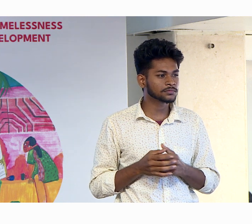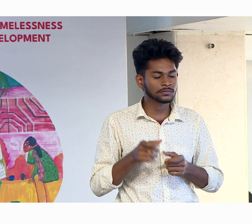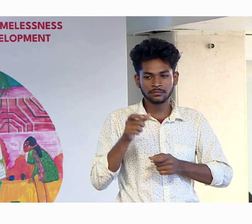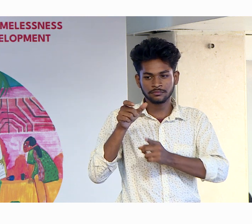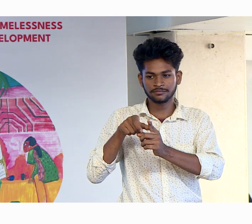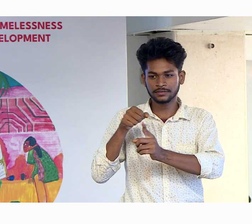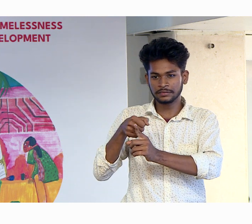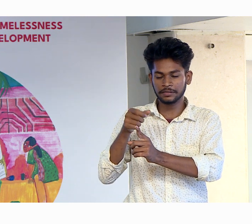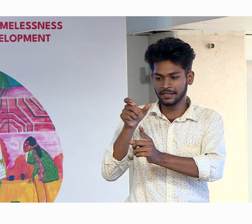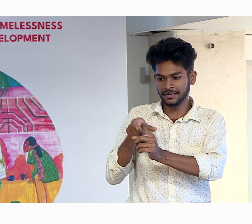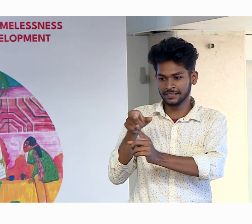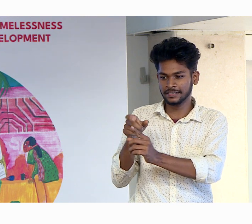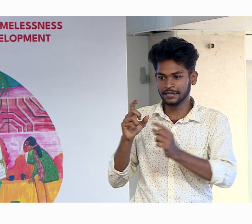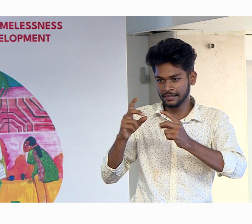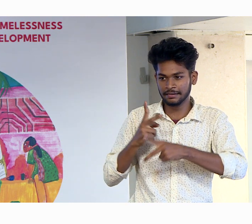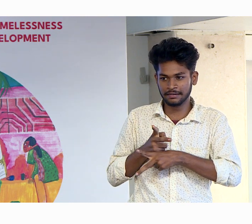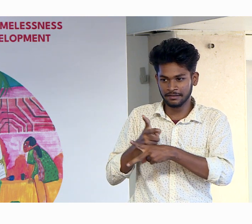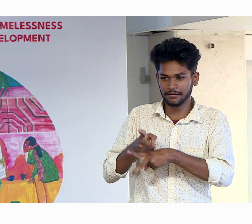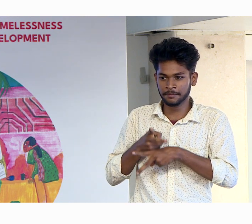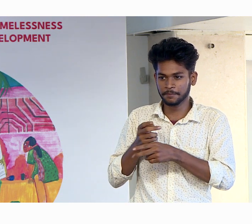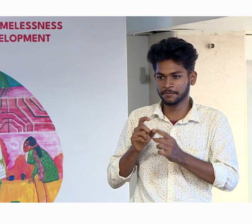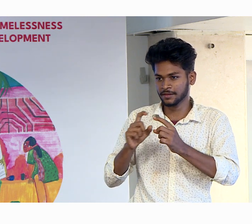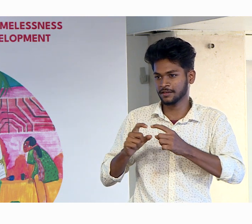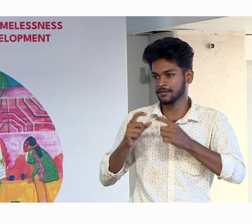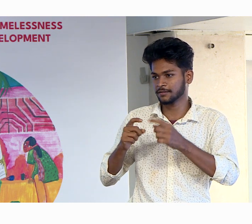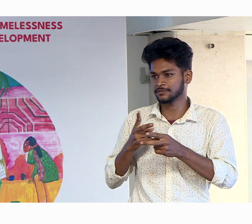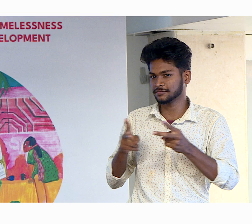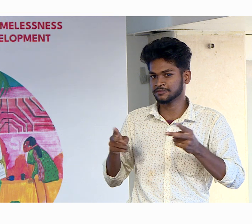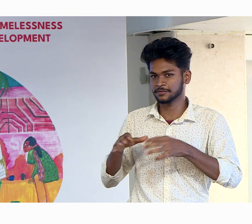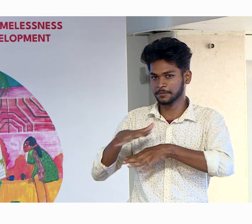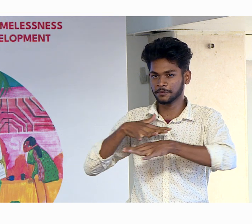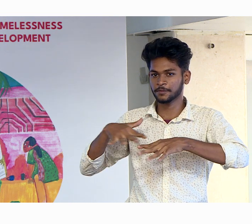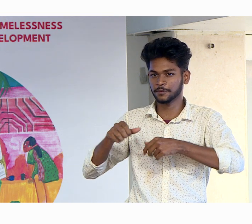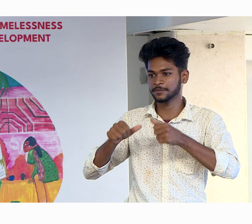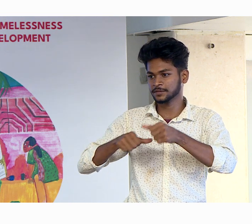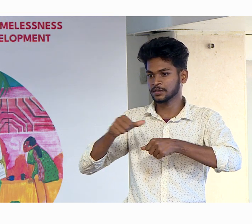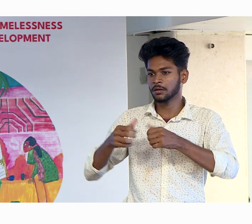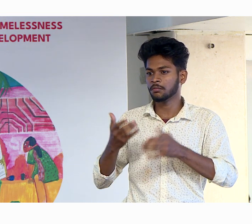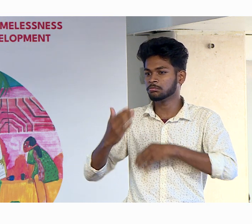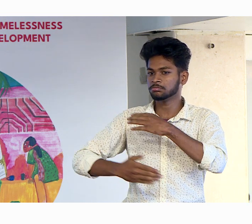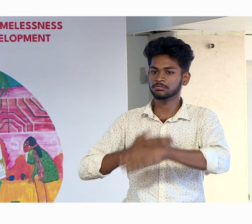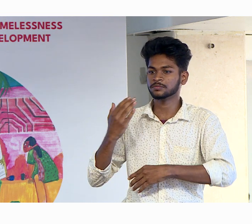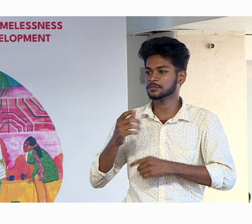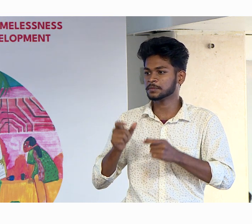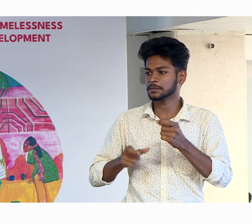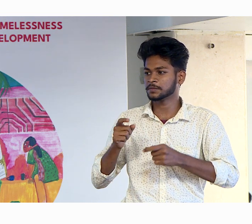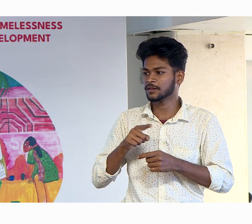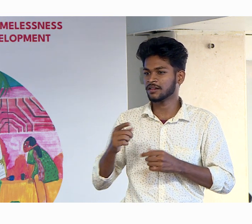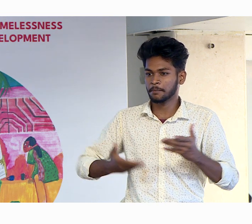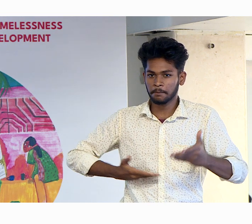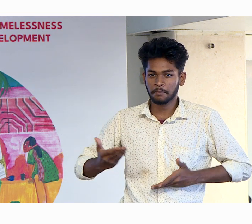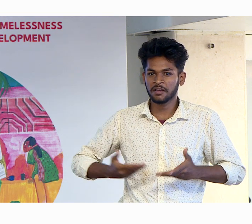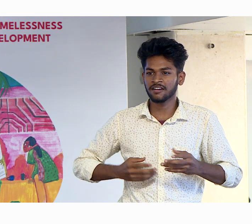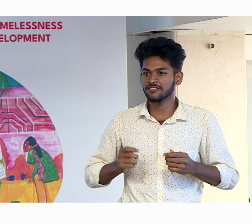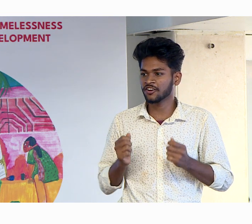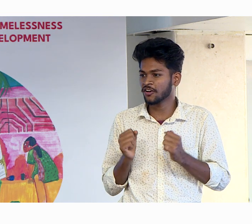so inappropriate. And this was working with people who have severe learning disabilities and challenging behavior, and